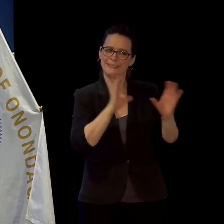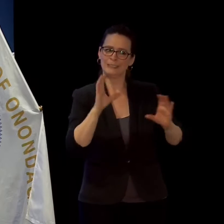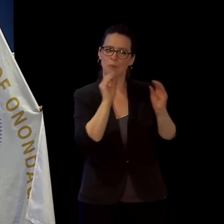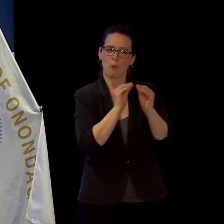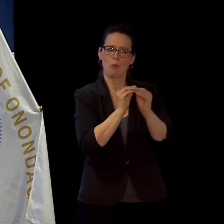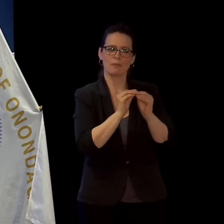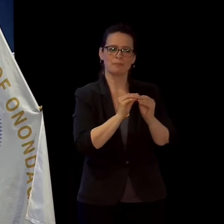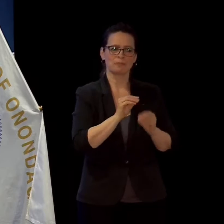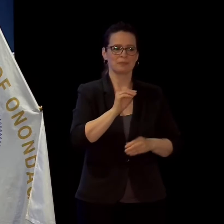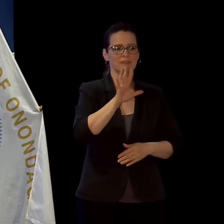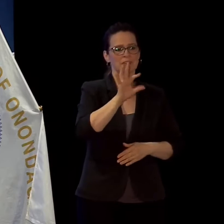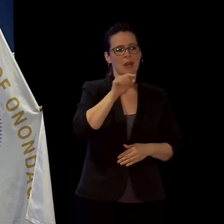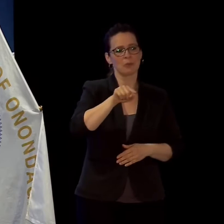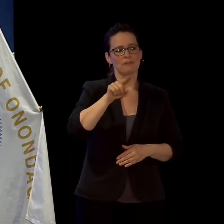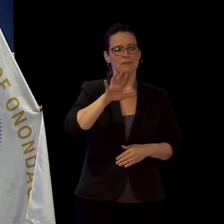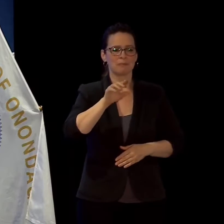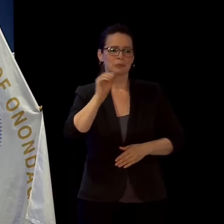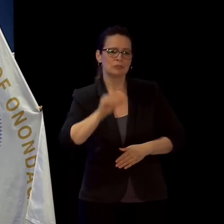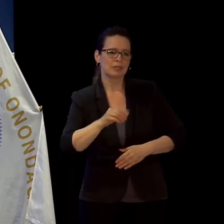55.9% first dose,